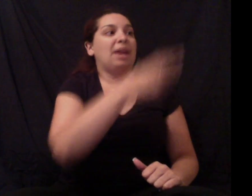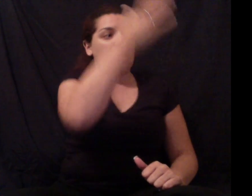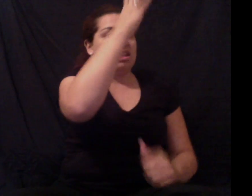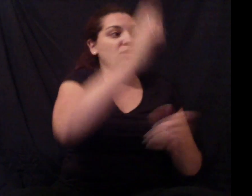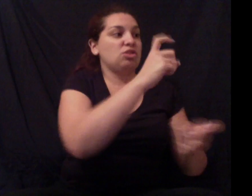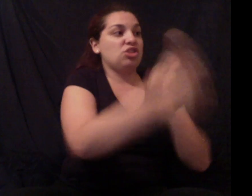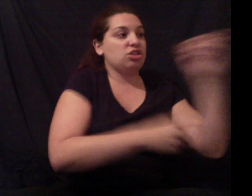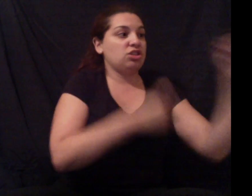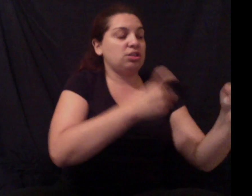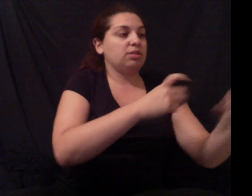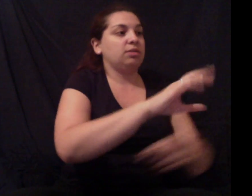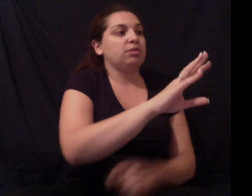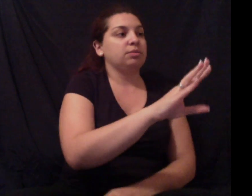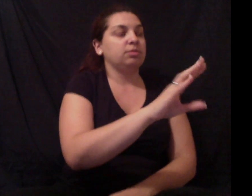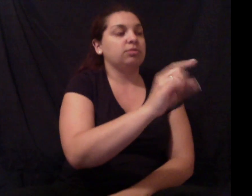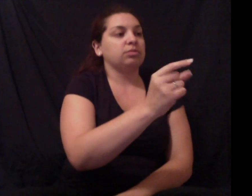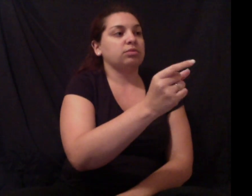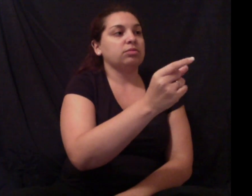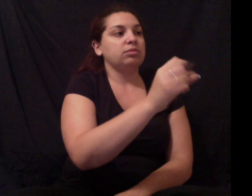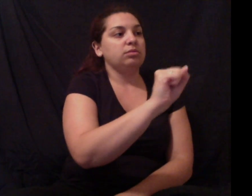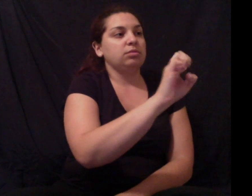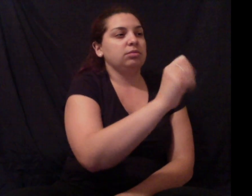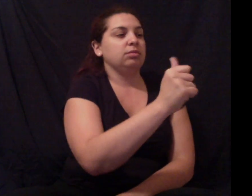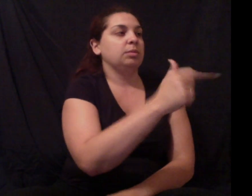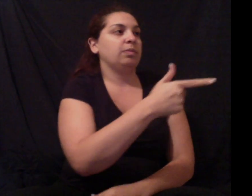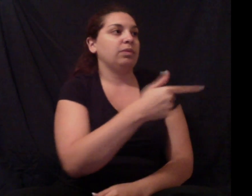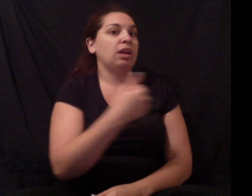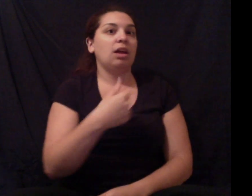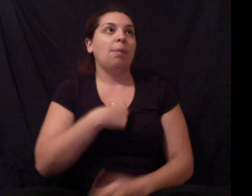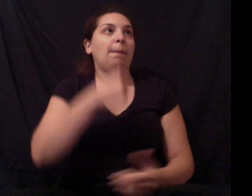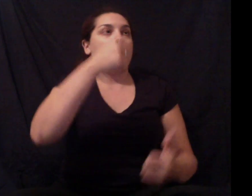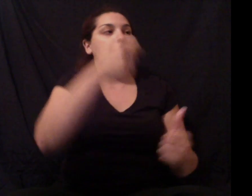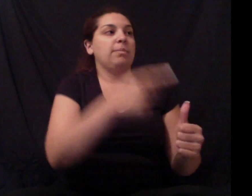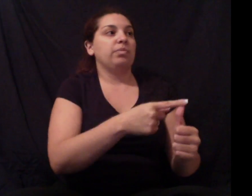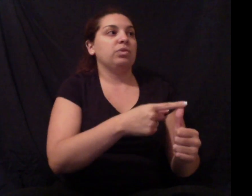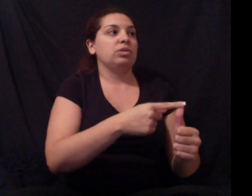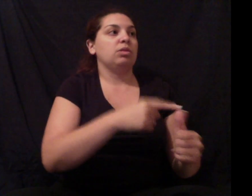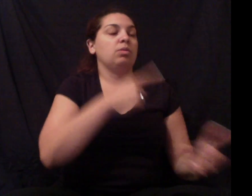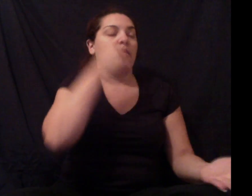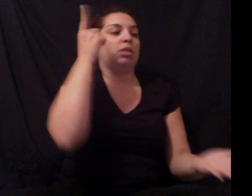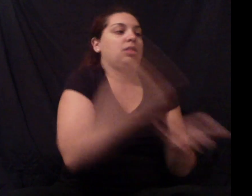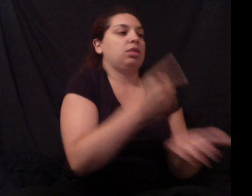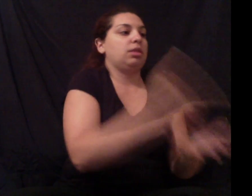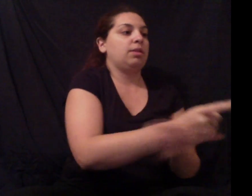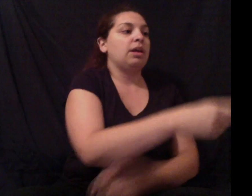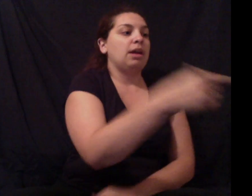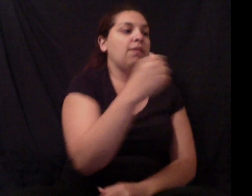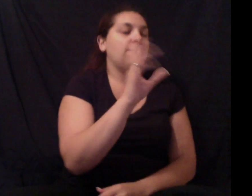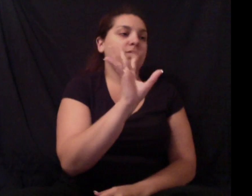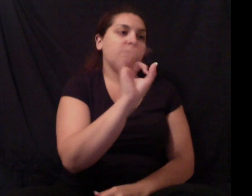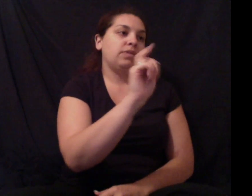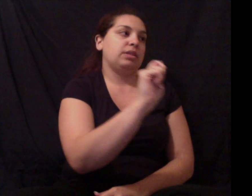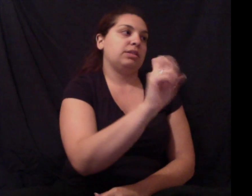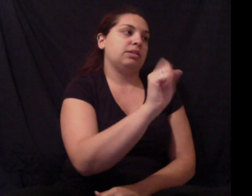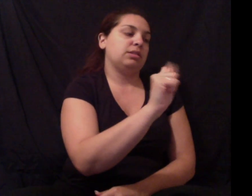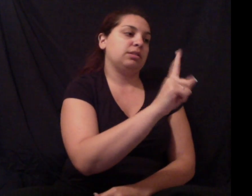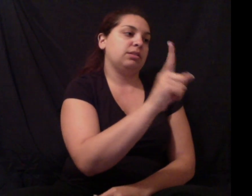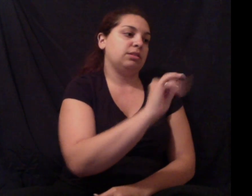I have of like really falling in love with the game was probably the original Phantasy Star. Well, it's probably 7, maybe